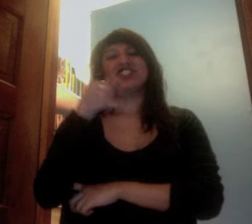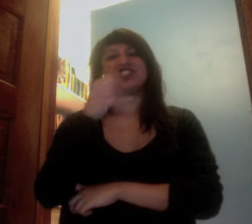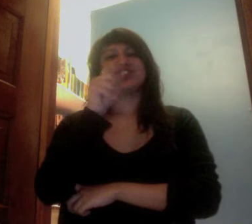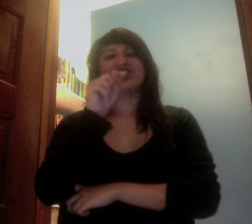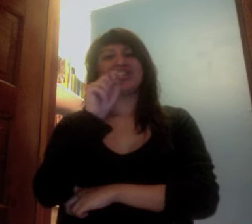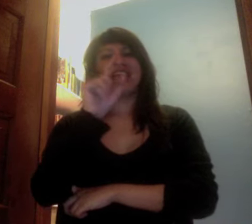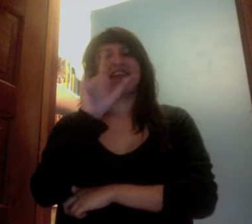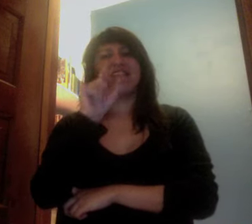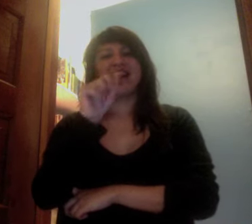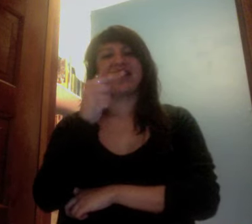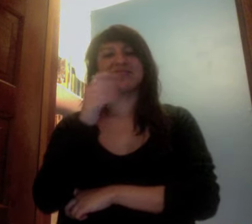okay.